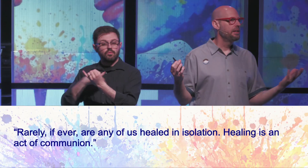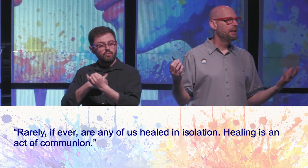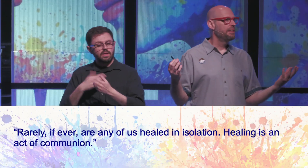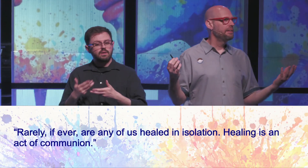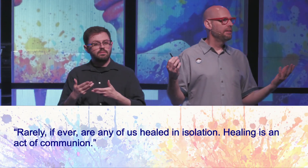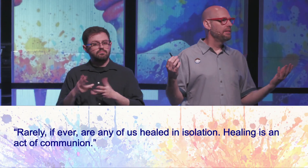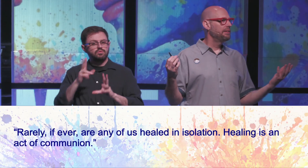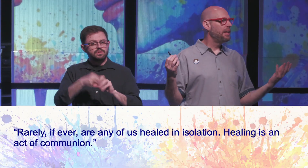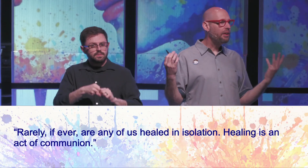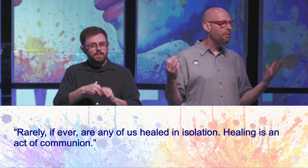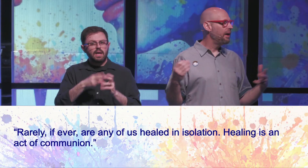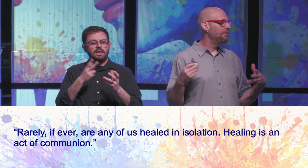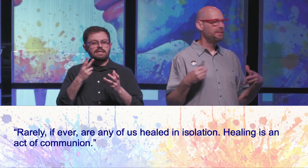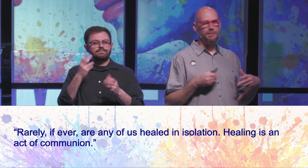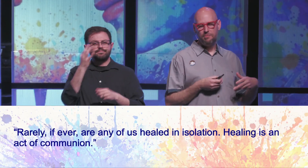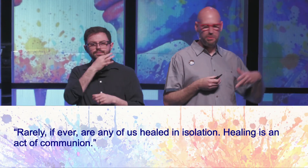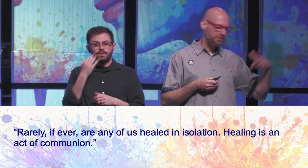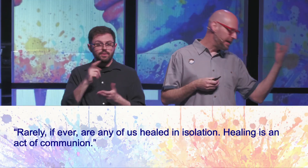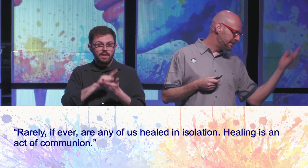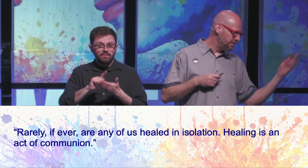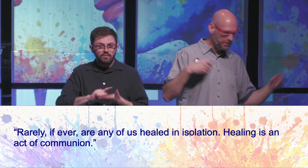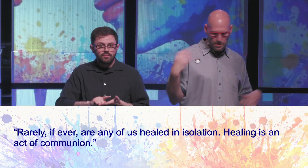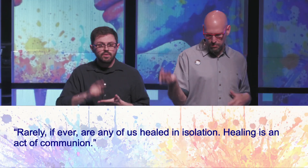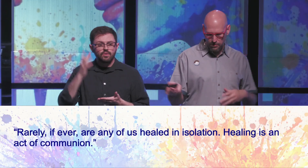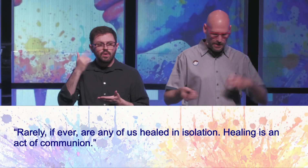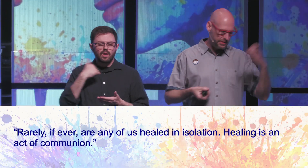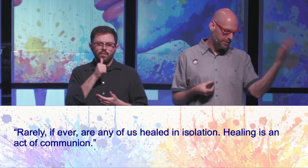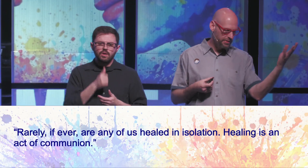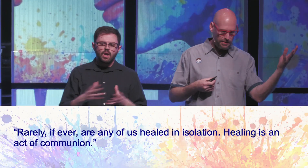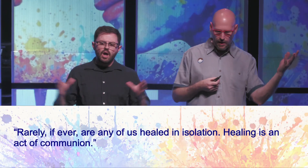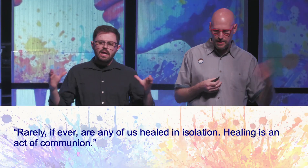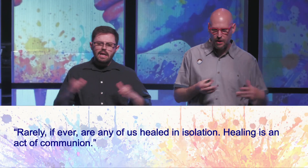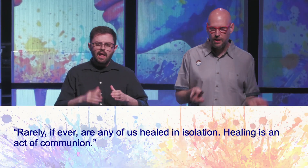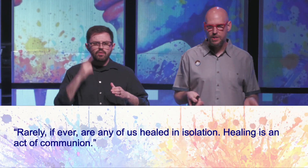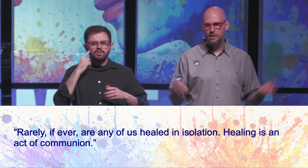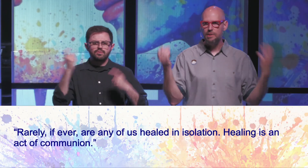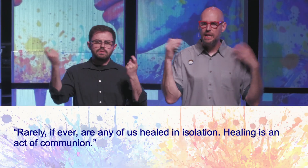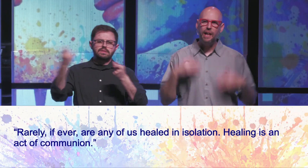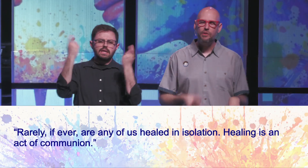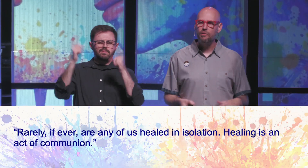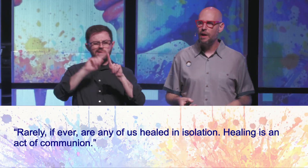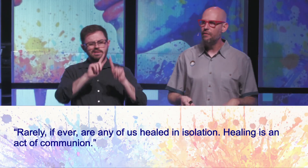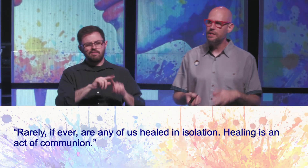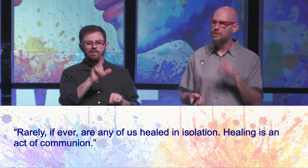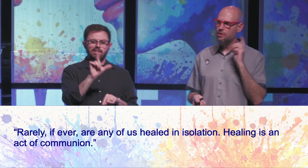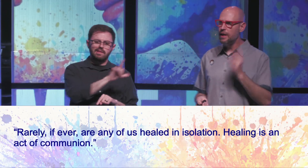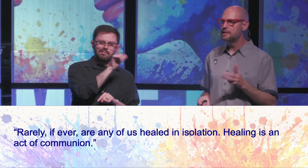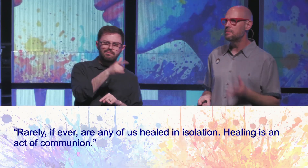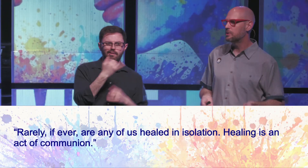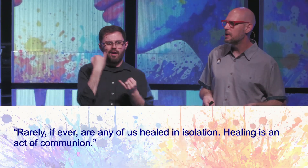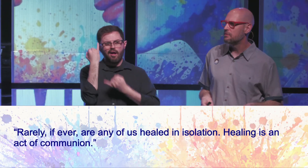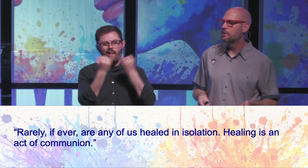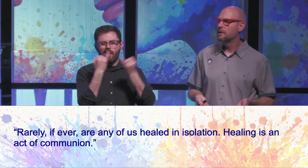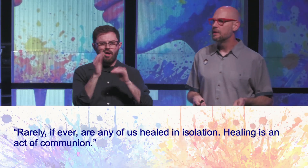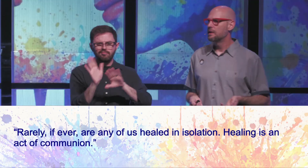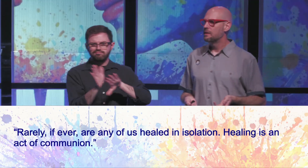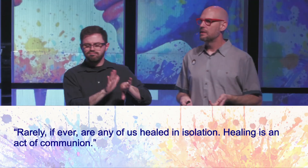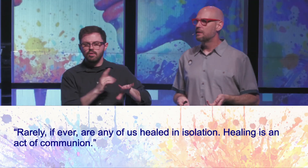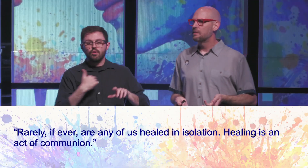gather not around progressive, liberal, conservative ideologies. We gather around this crazy